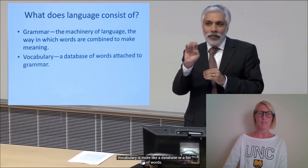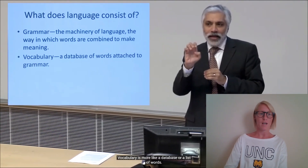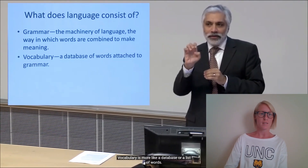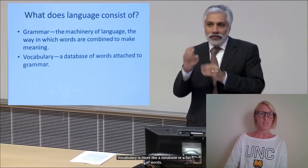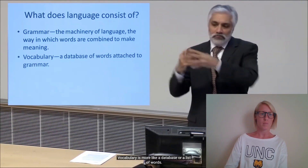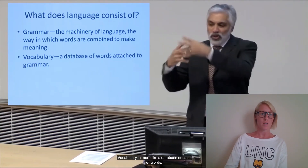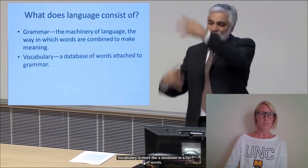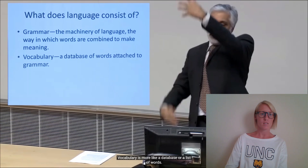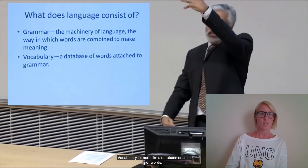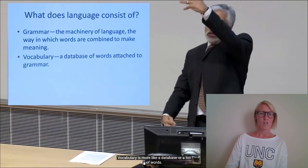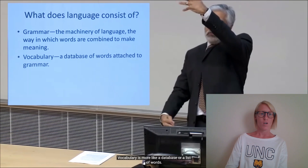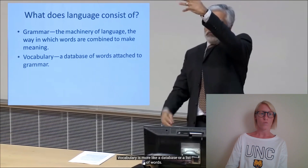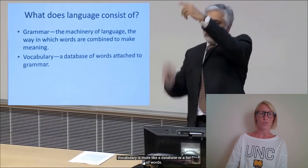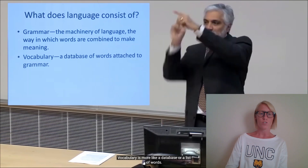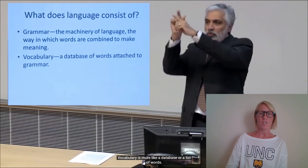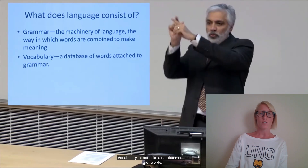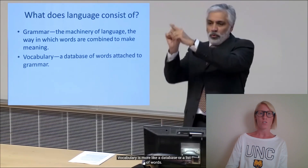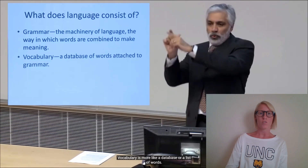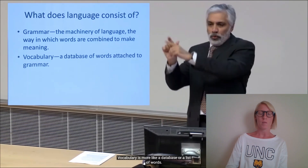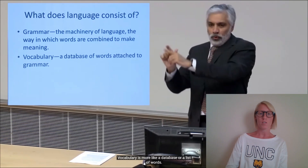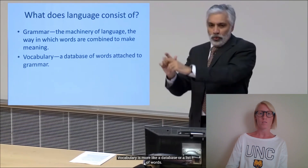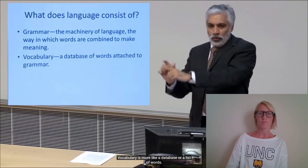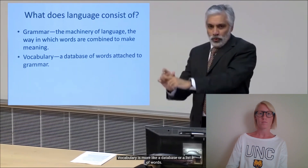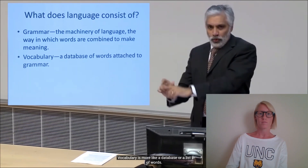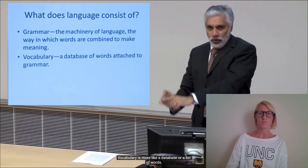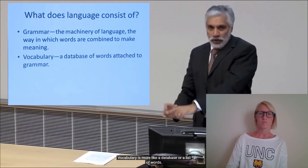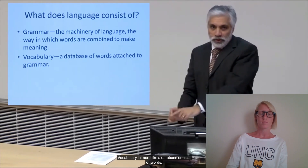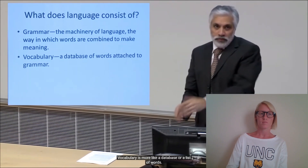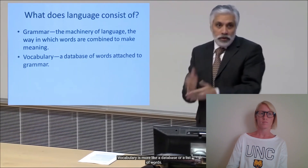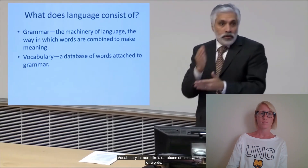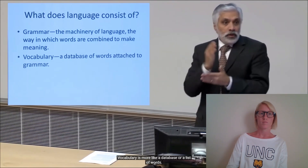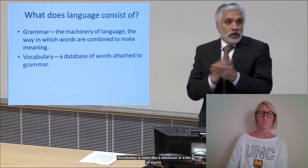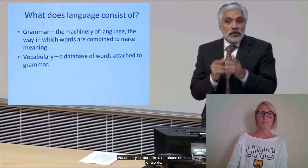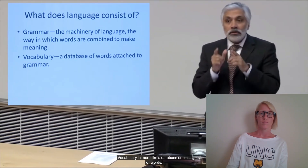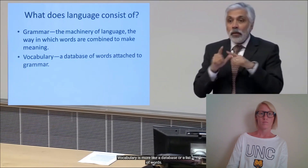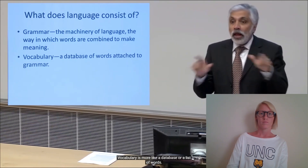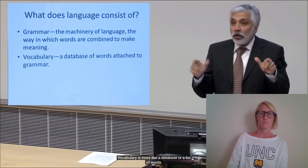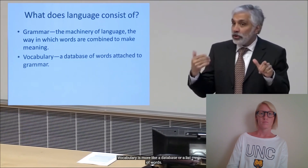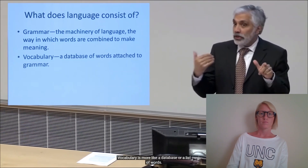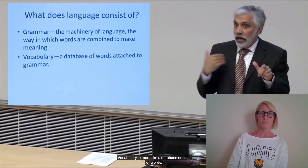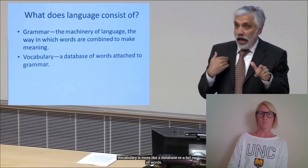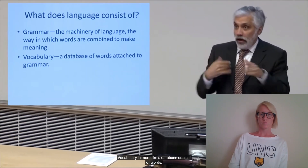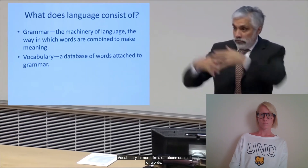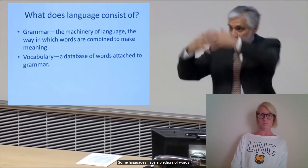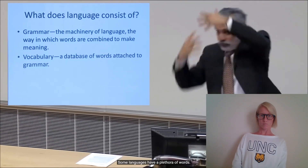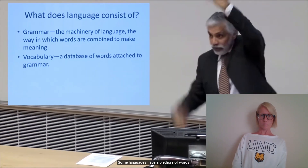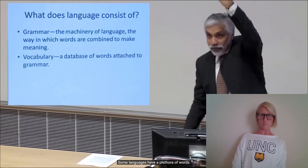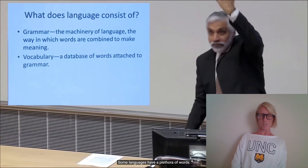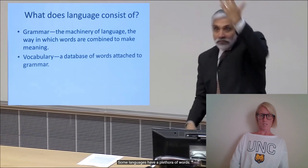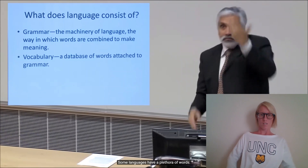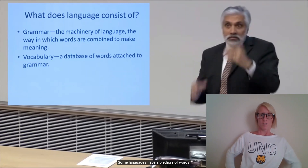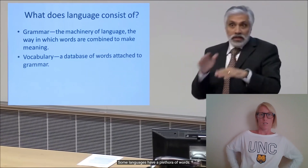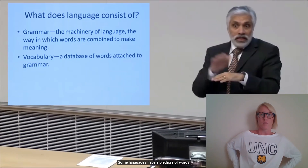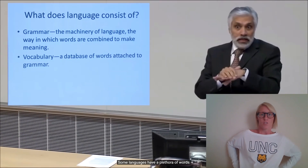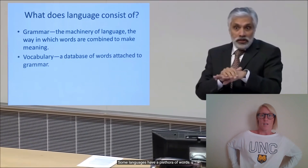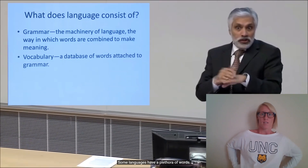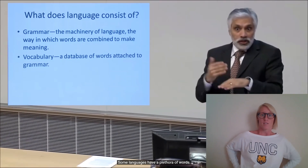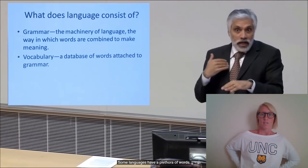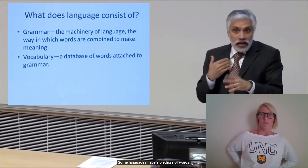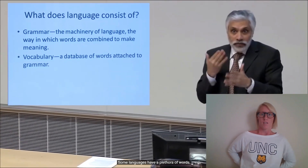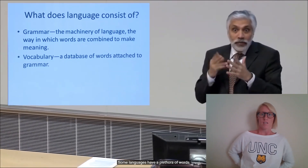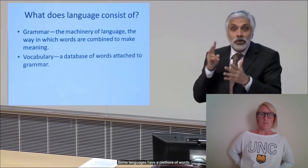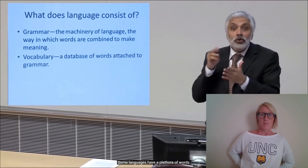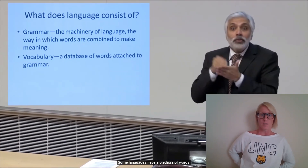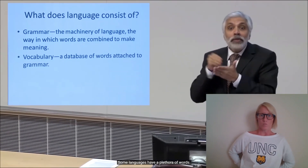more like a database or list of words. Some languages have Language